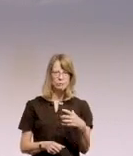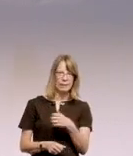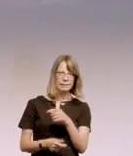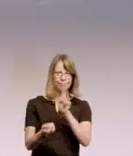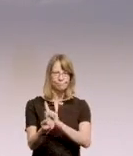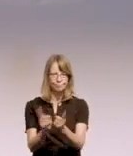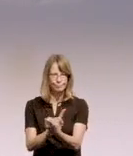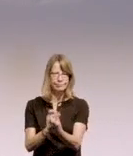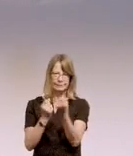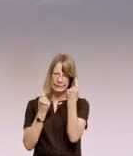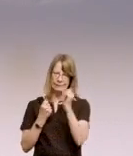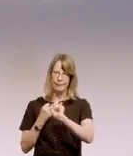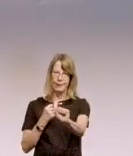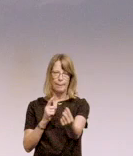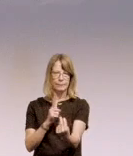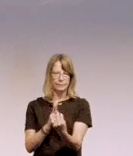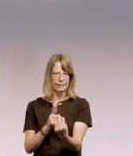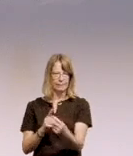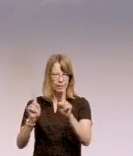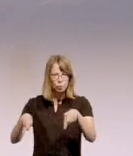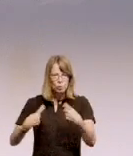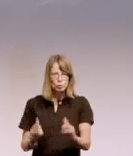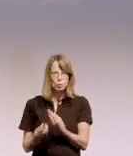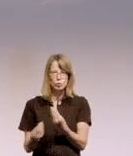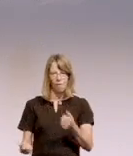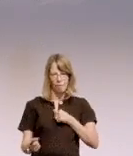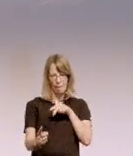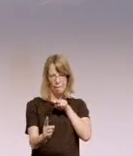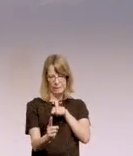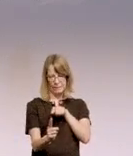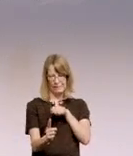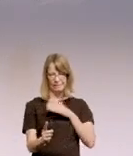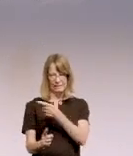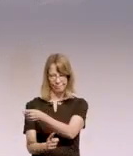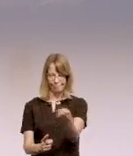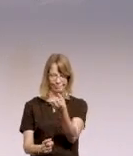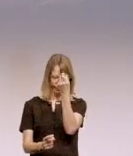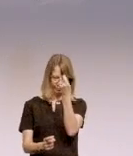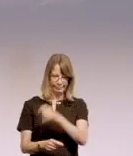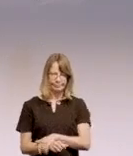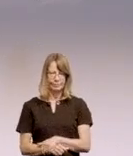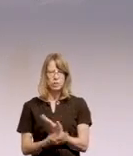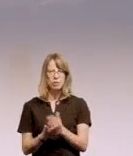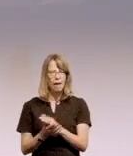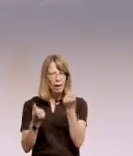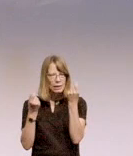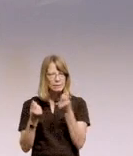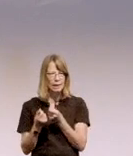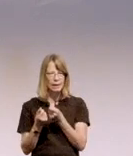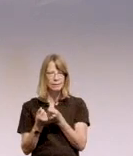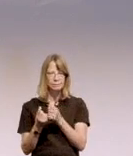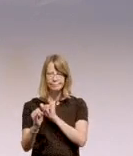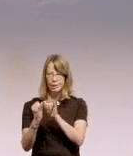the shoes of the user. You can't solve without them. We understand their problems by conducting interviews, and